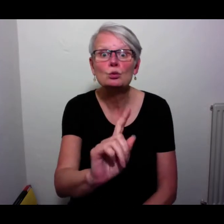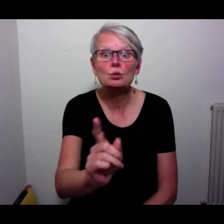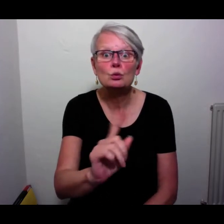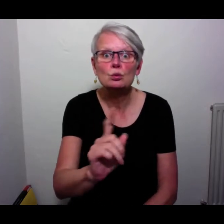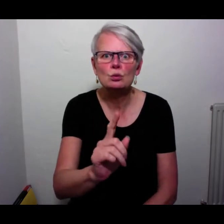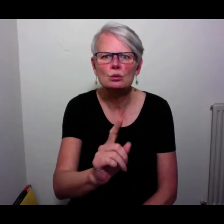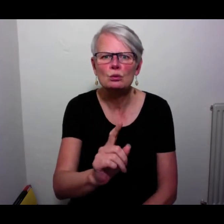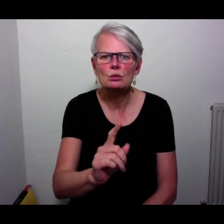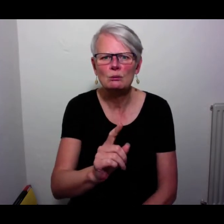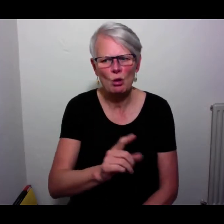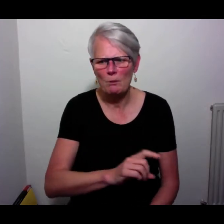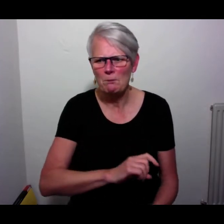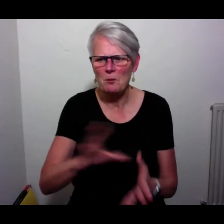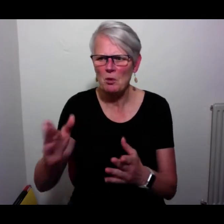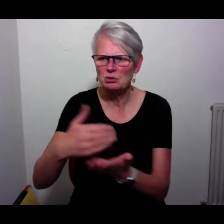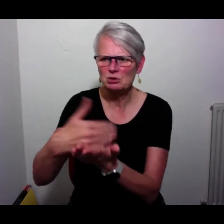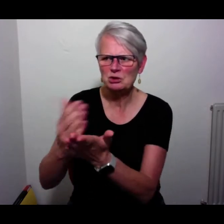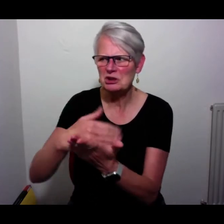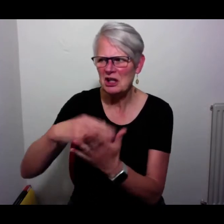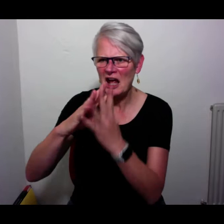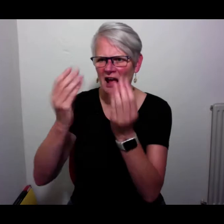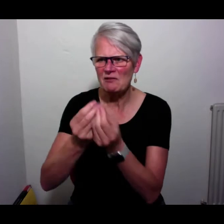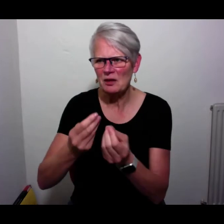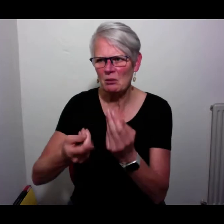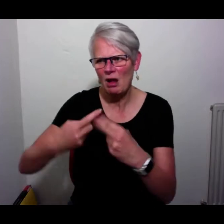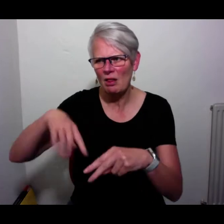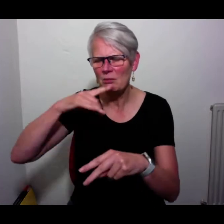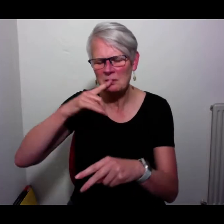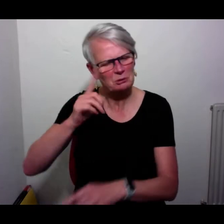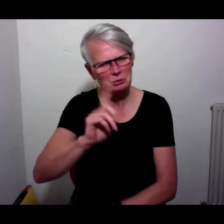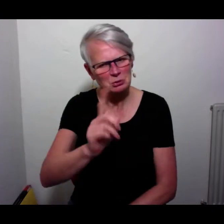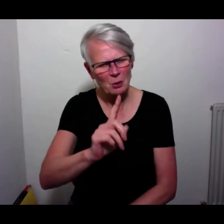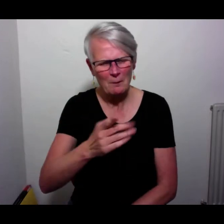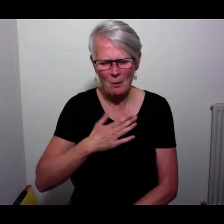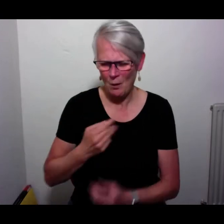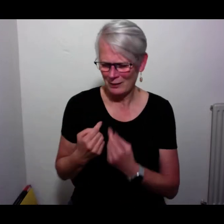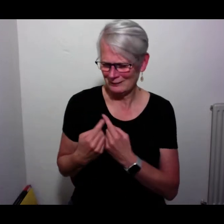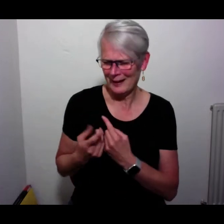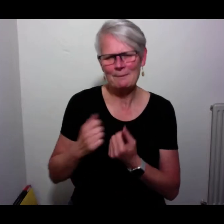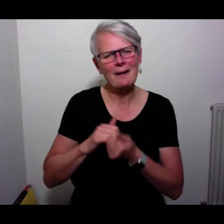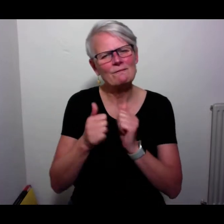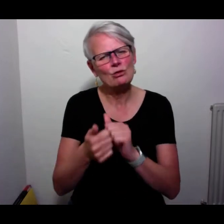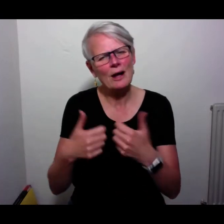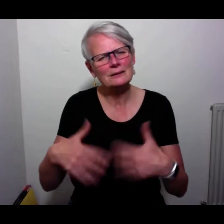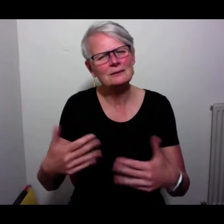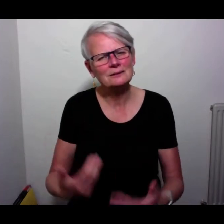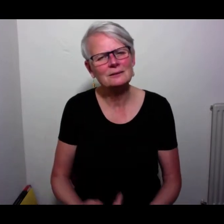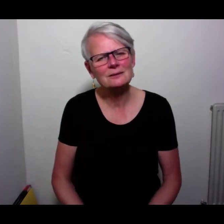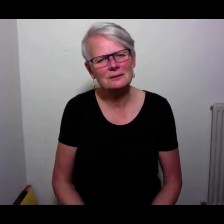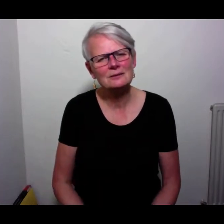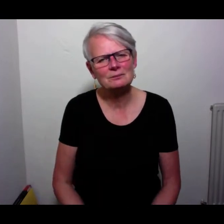not living in a bloody commune either. But, you know, just closer to me friends.